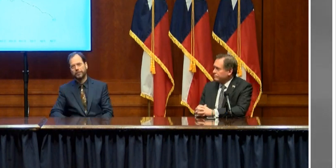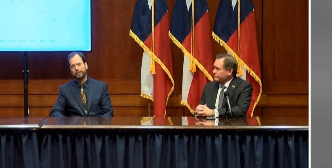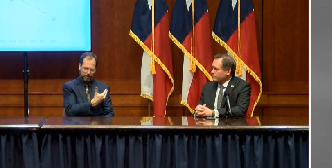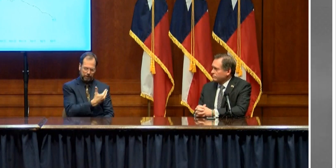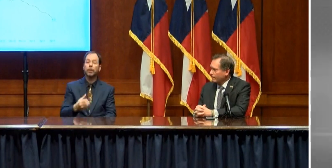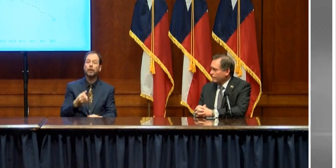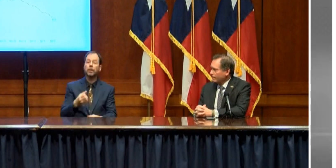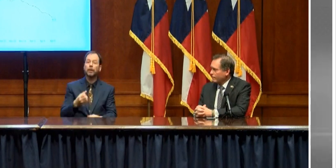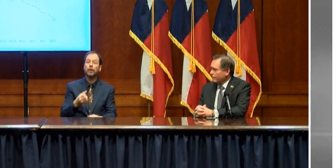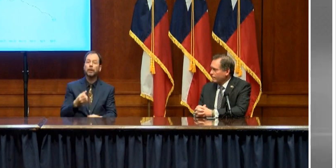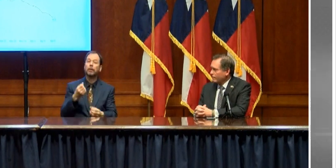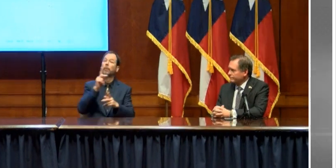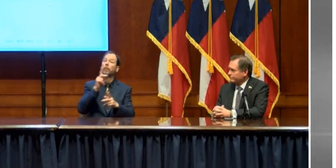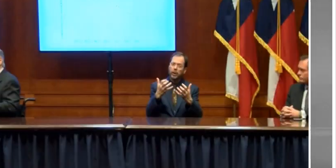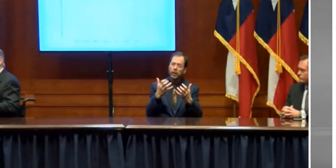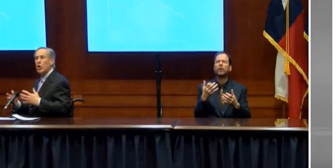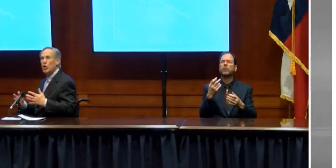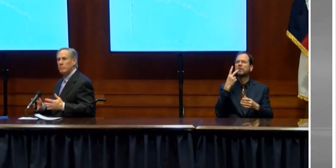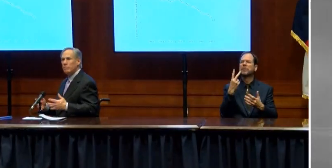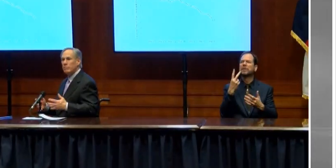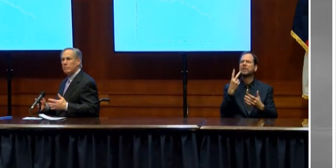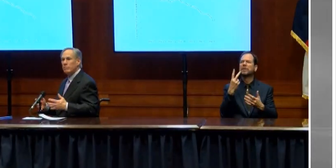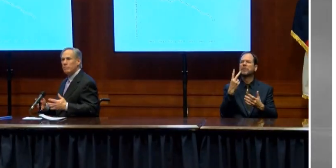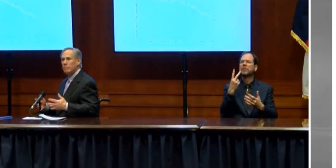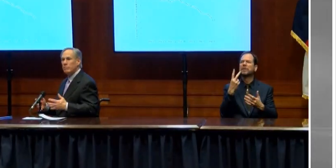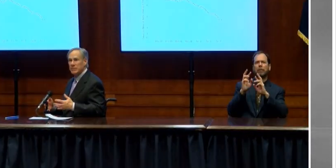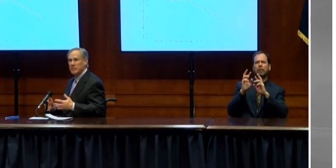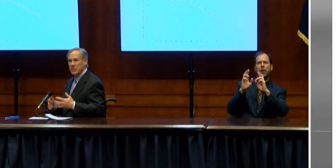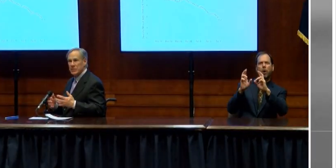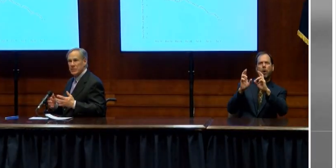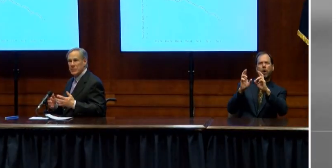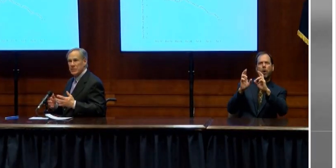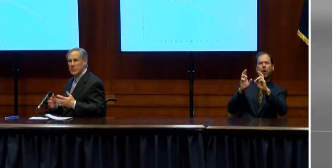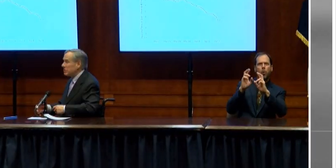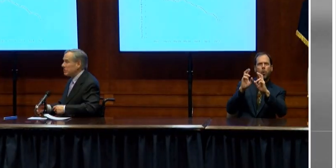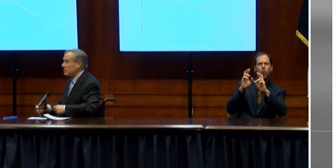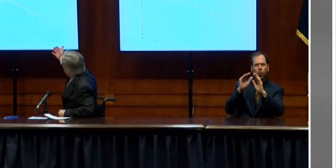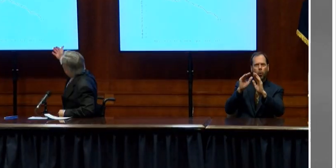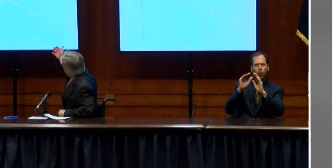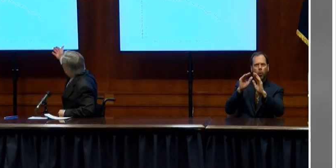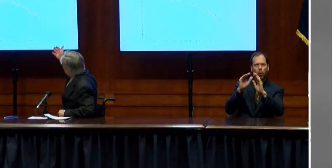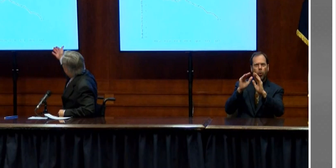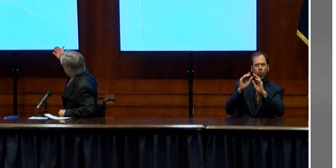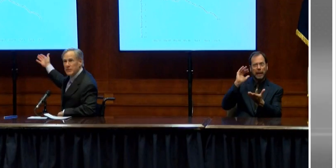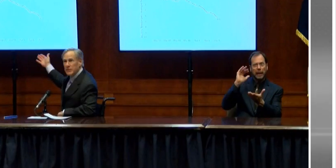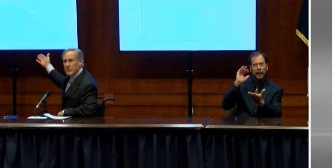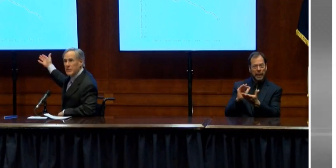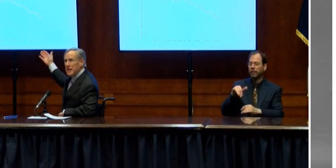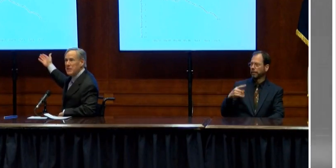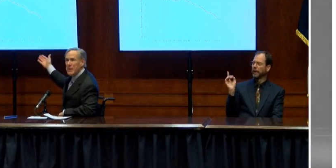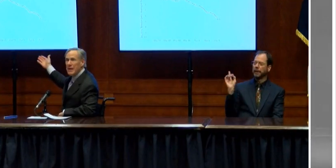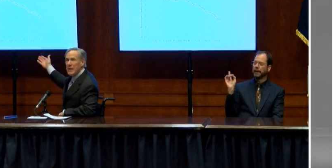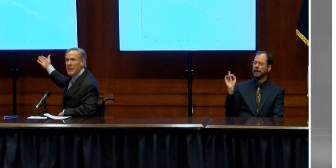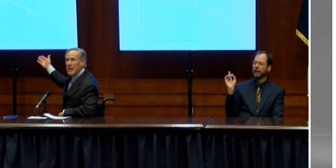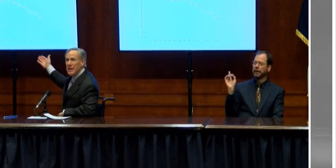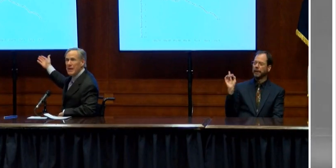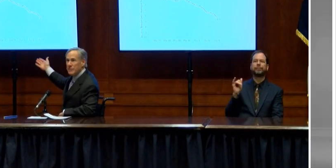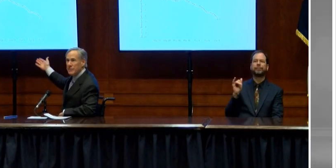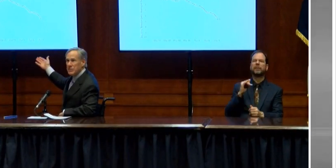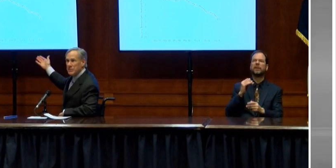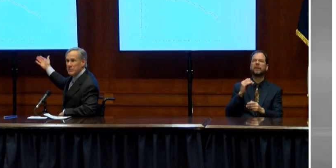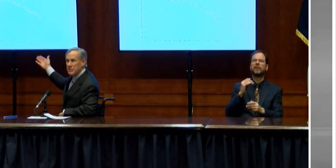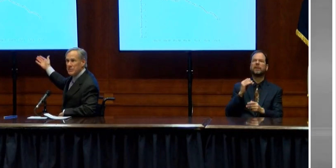thing that I know people want, they want to see signs of hope, signs of success. This is